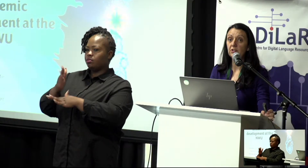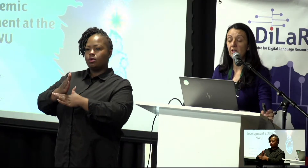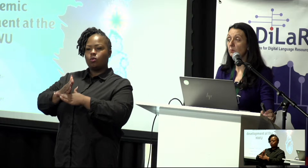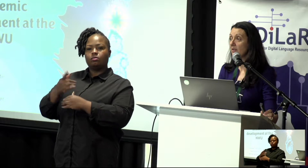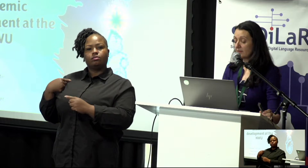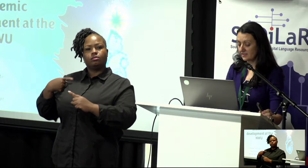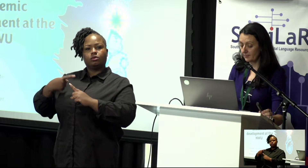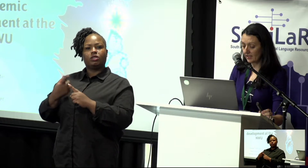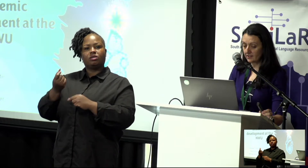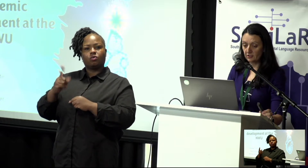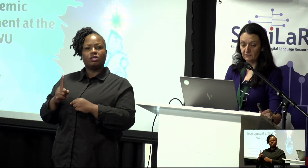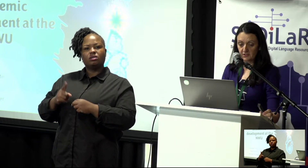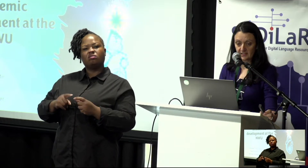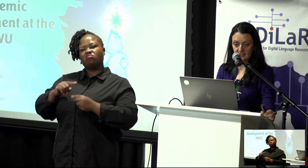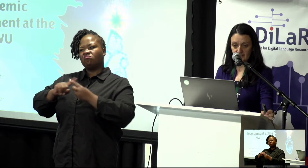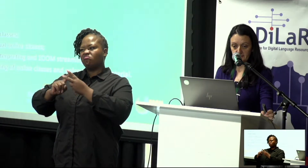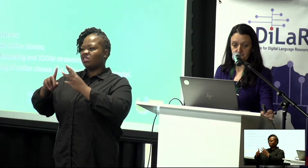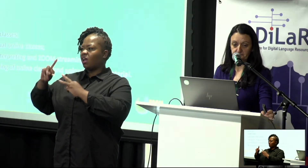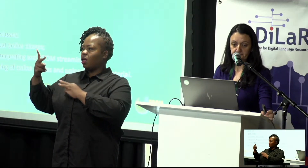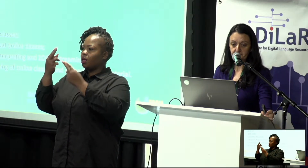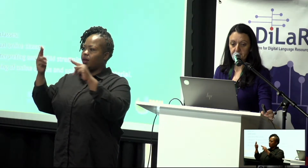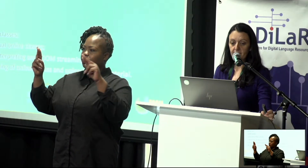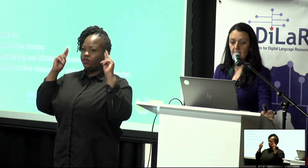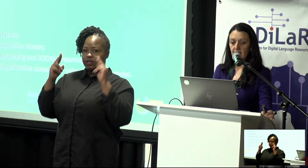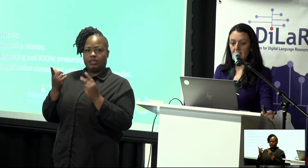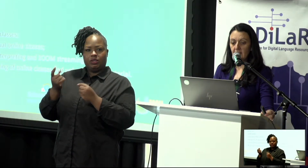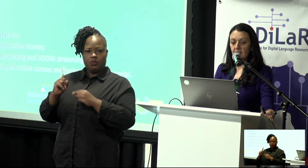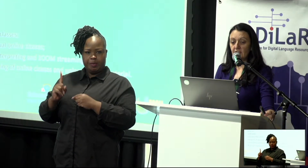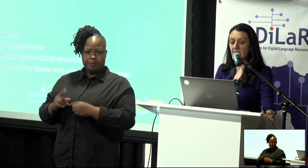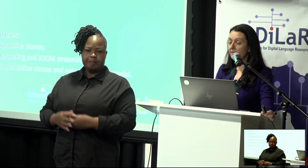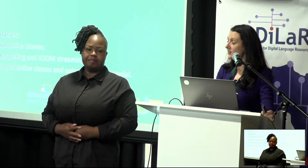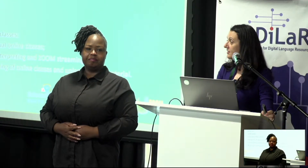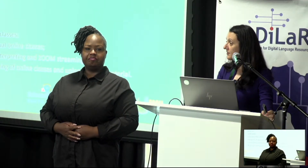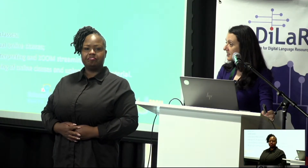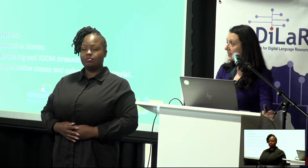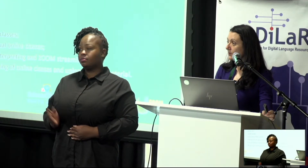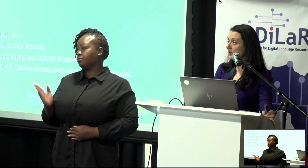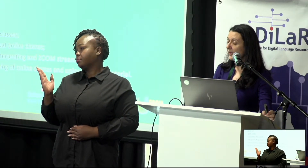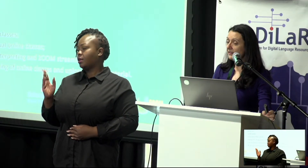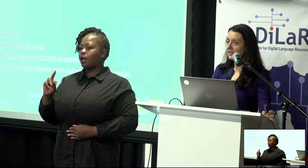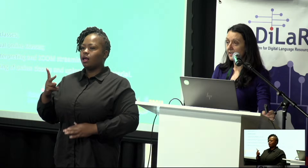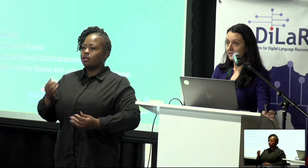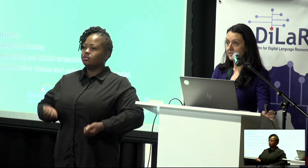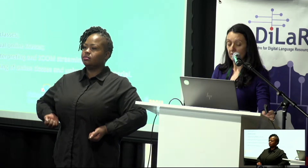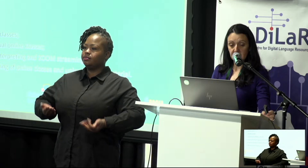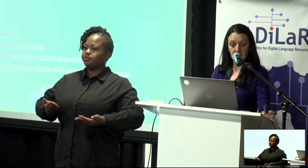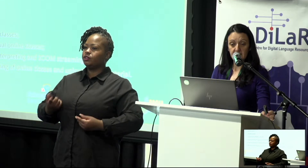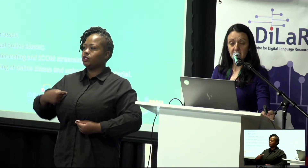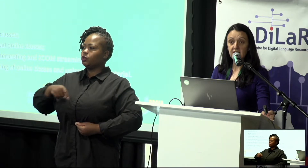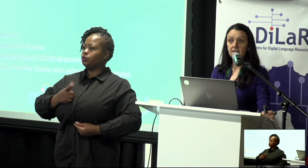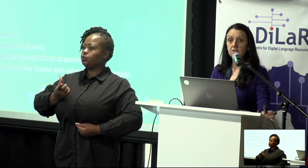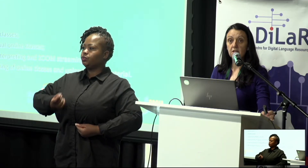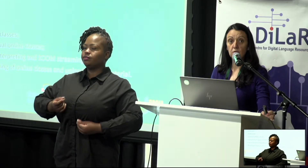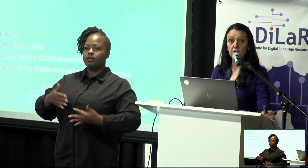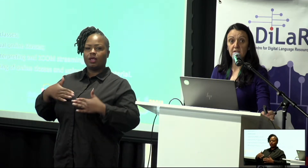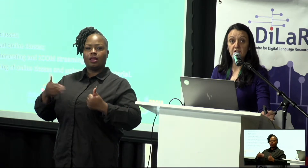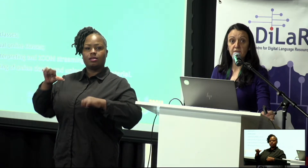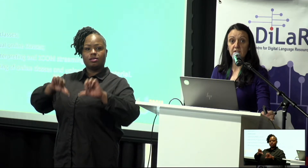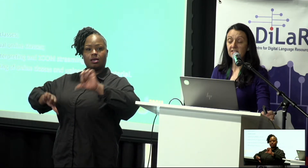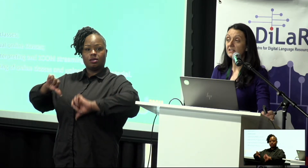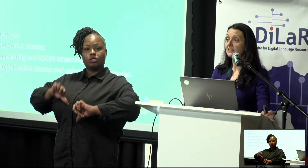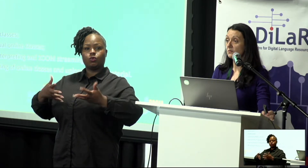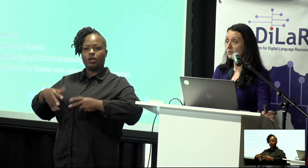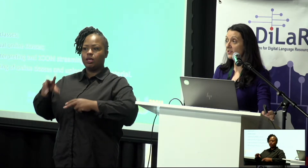work that we've been doing with some of the other universities. Now, some of the services that we render at health sciences at the